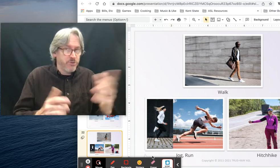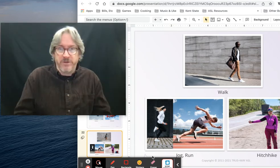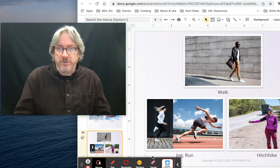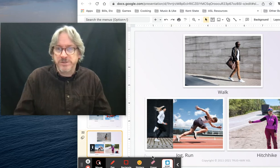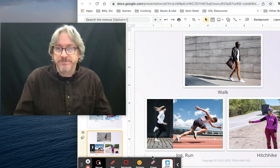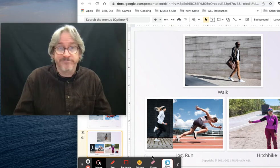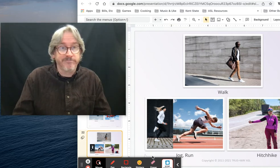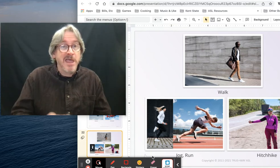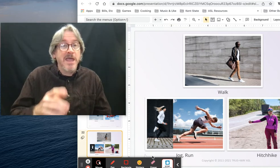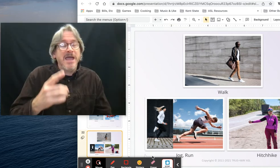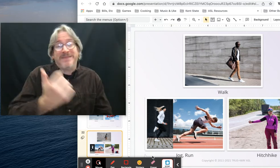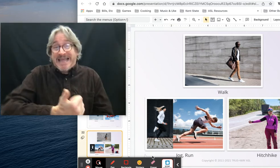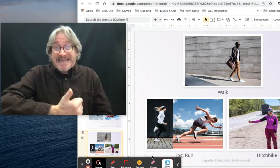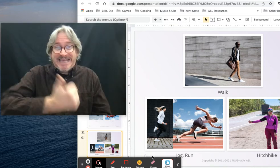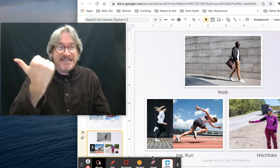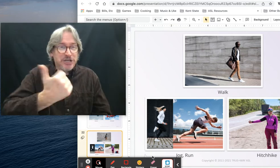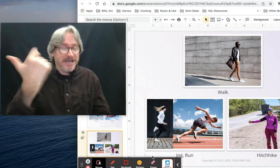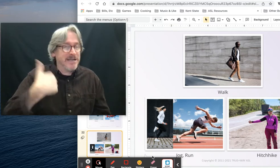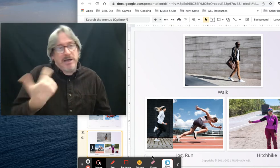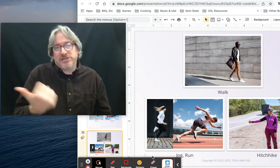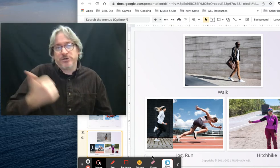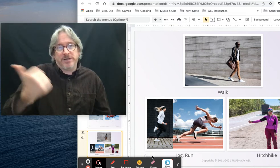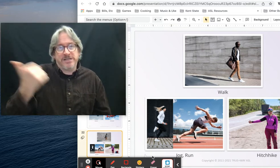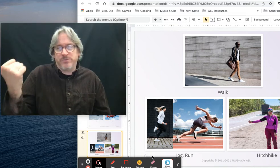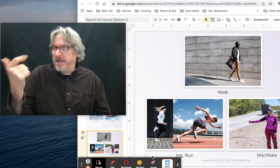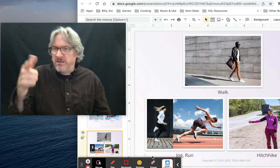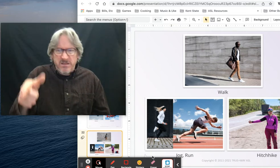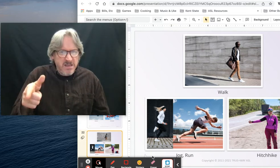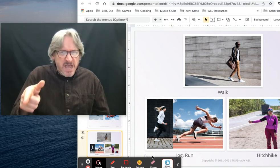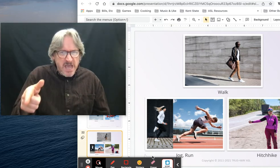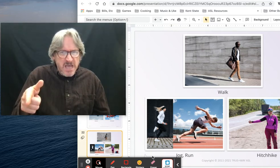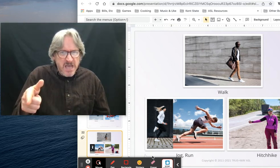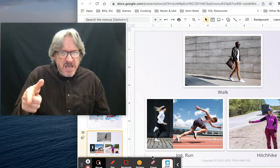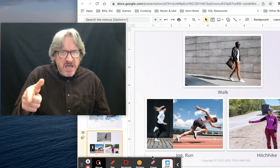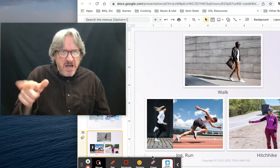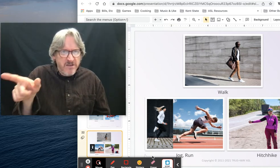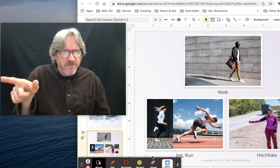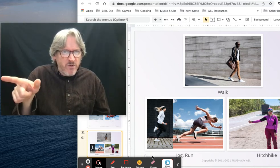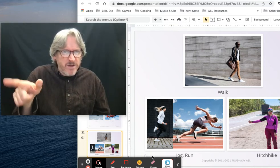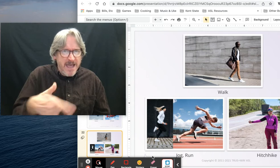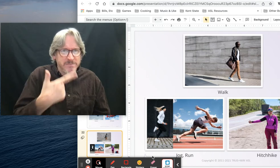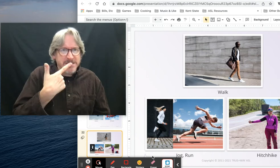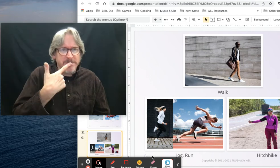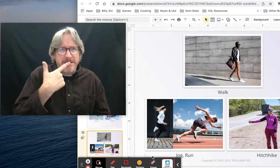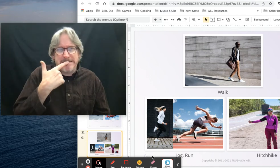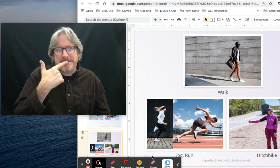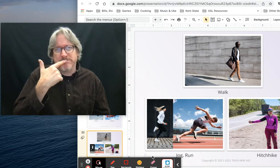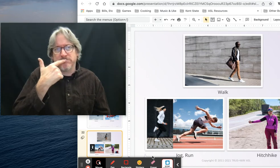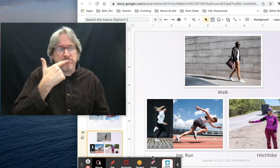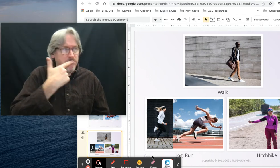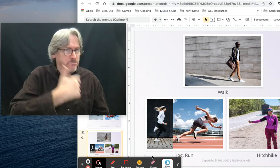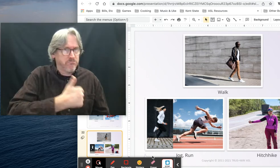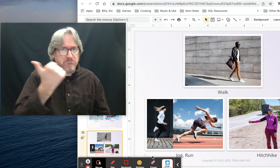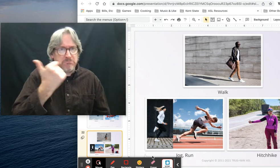Either one of those. Hitchhike. Now, I just learned it this way. The vocab seemed to be like